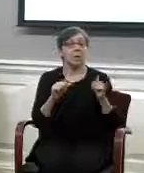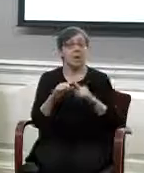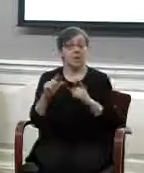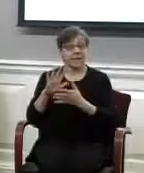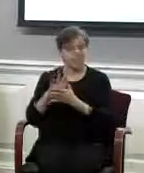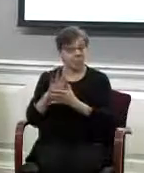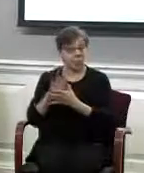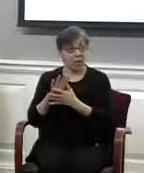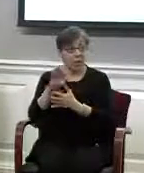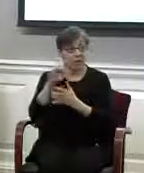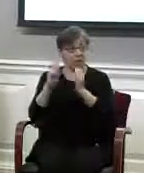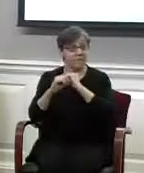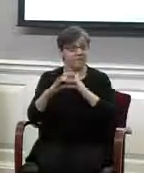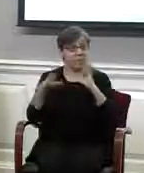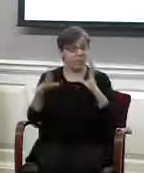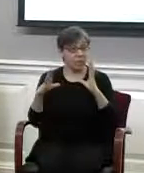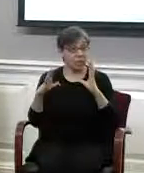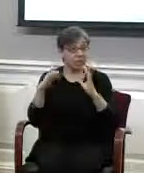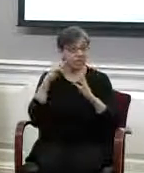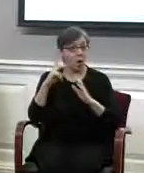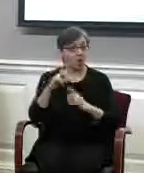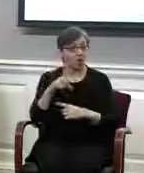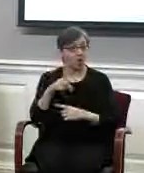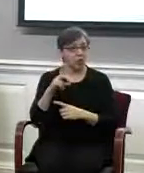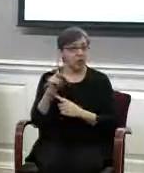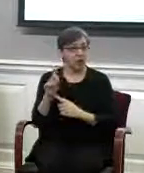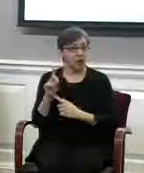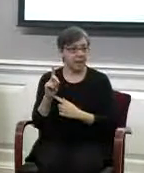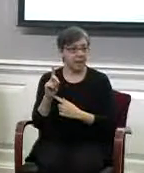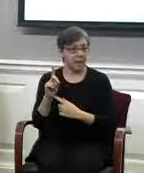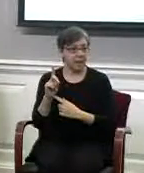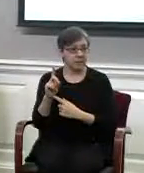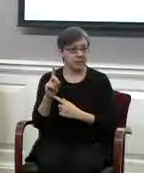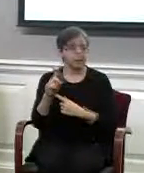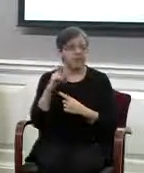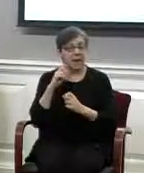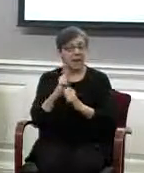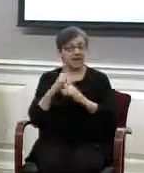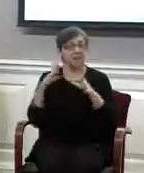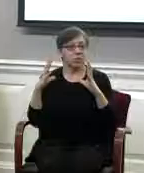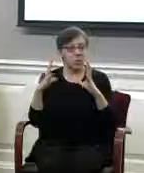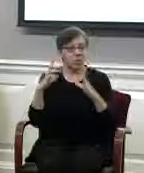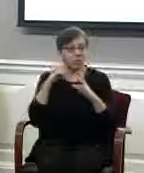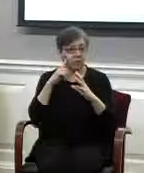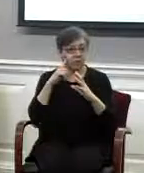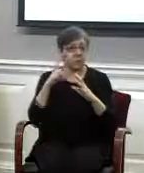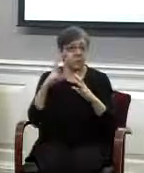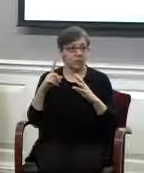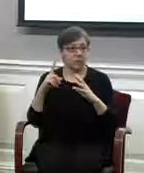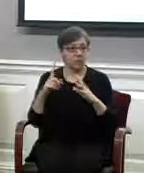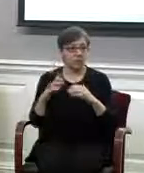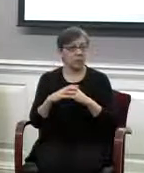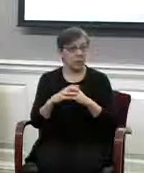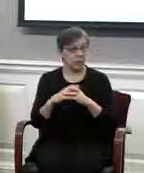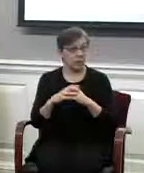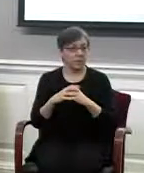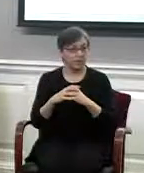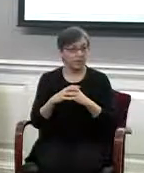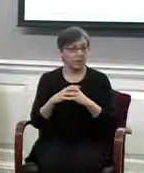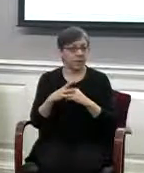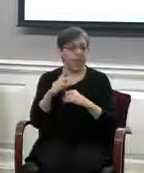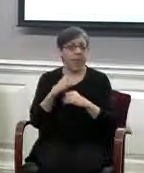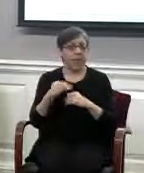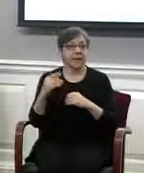for professional development. They have a vision of progress, actually, and it's for everybody. It's for the parents, it's for the teachers, it's for the students. And